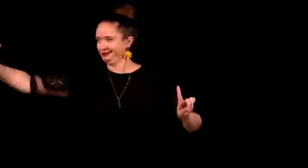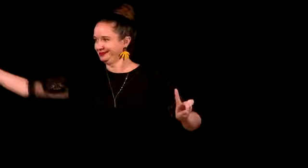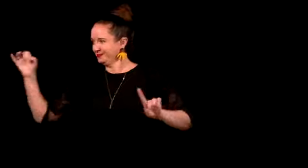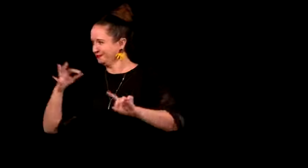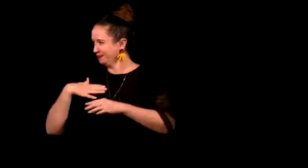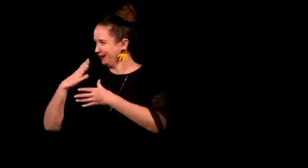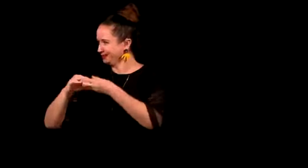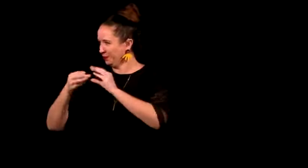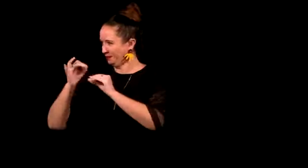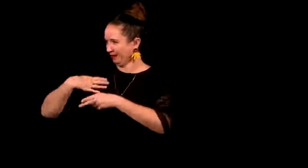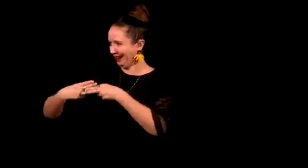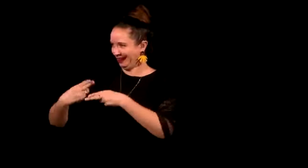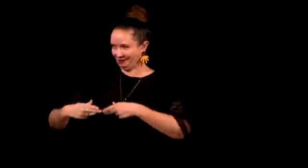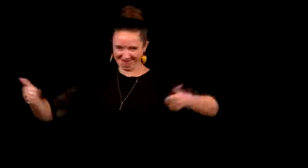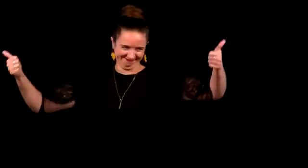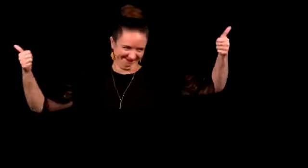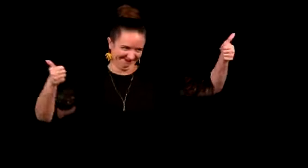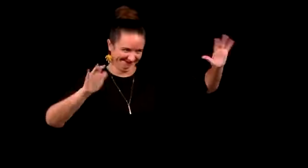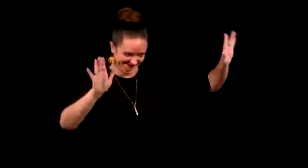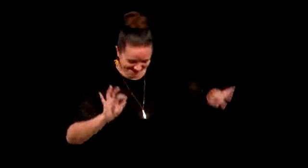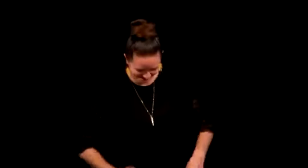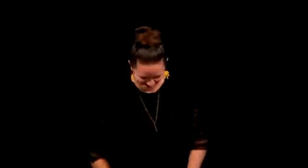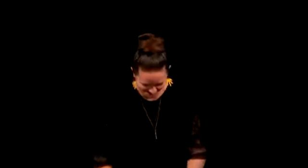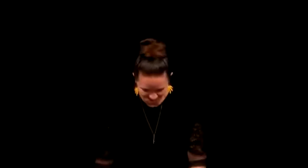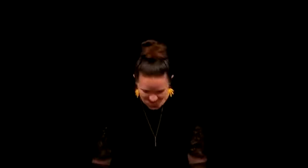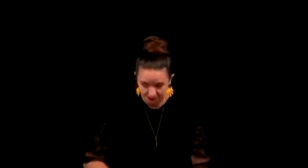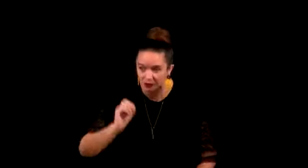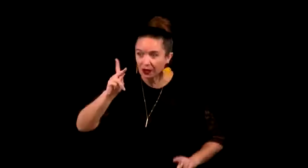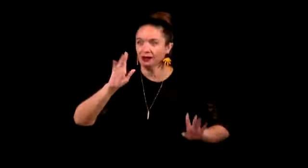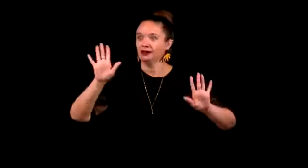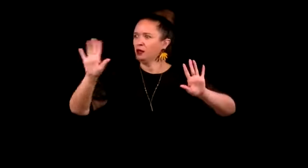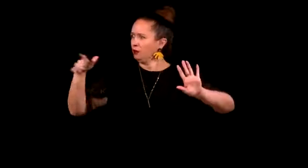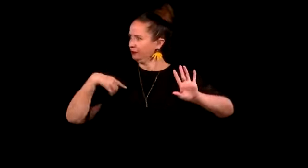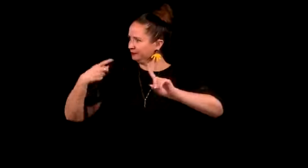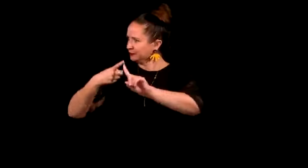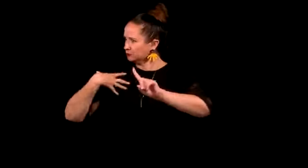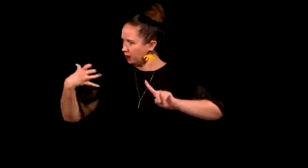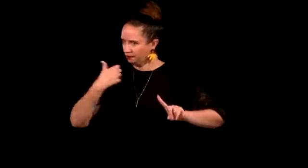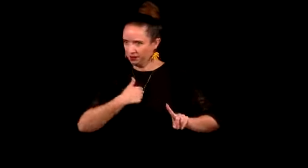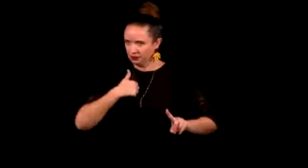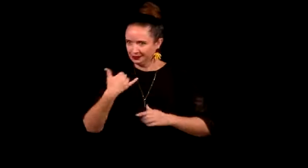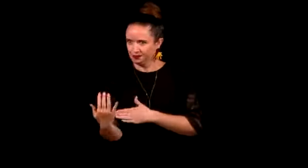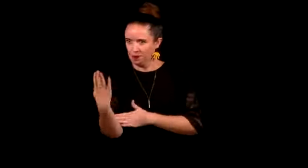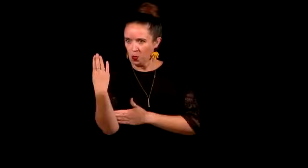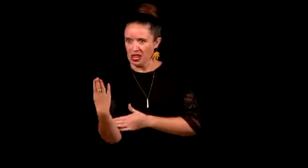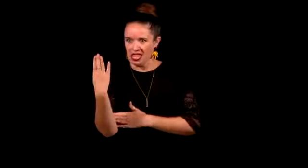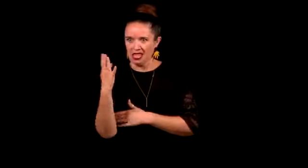little bit more popular. And so that's kind of like where my name sign comes from.